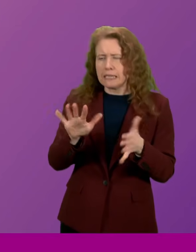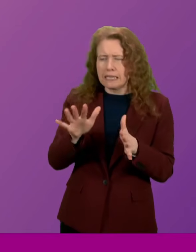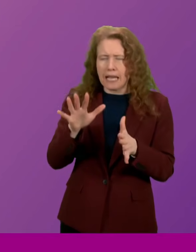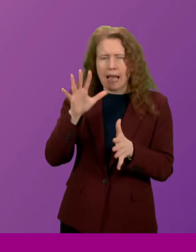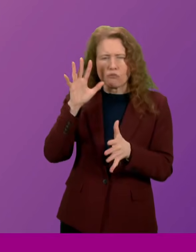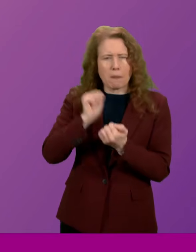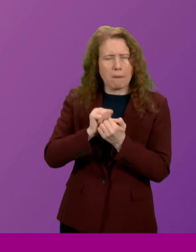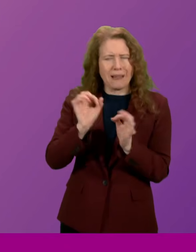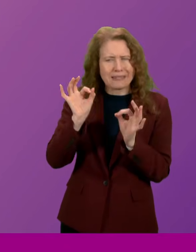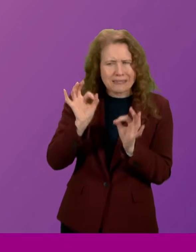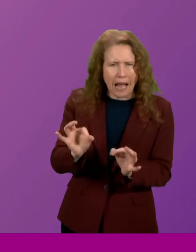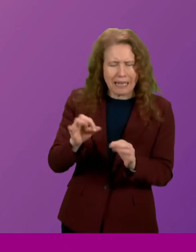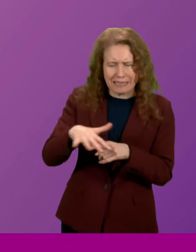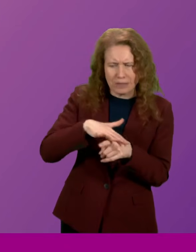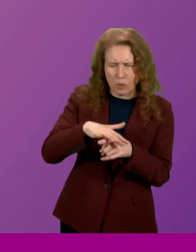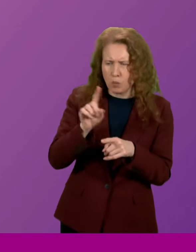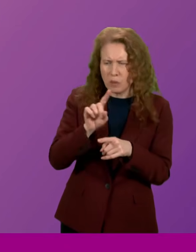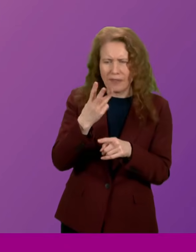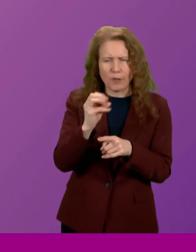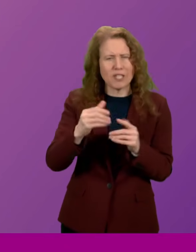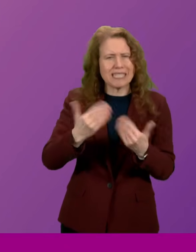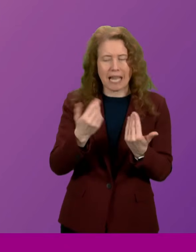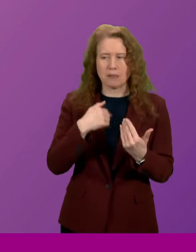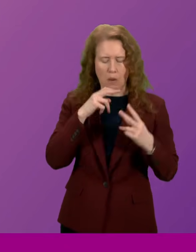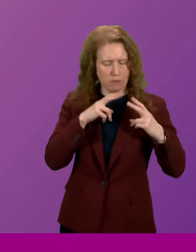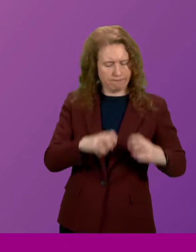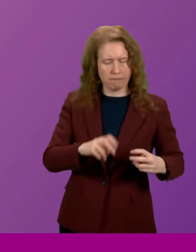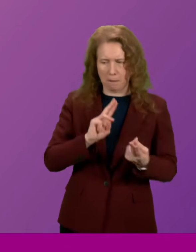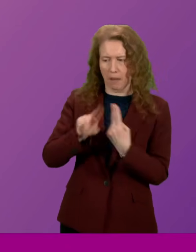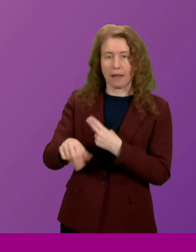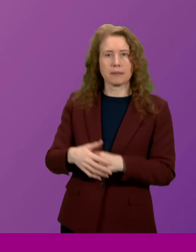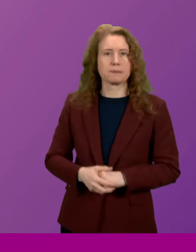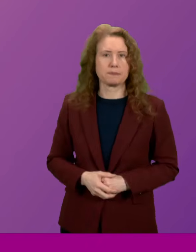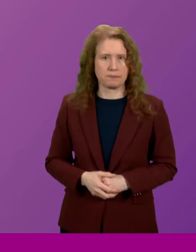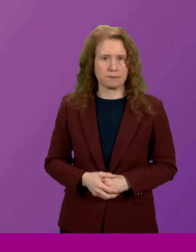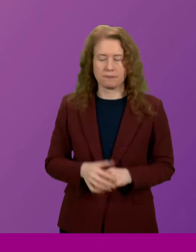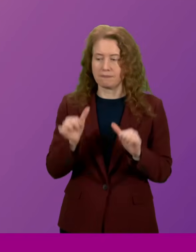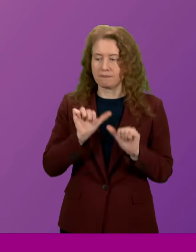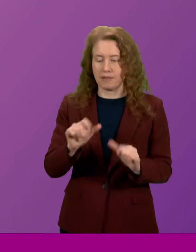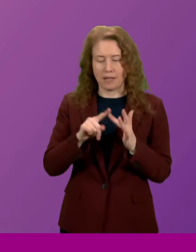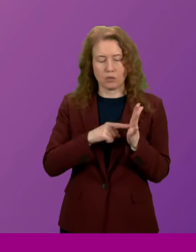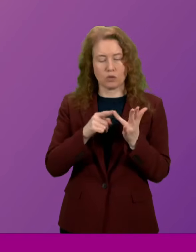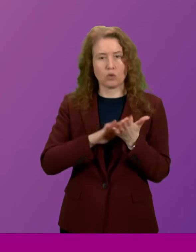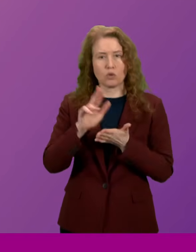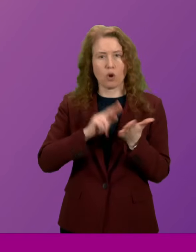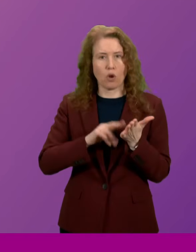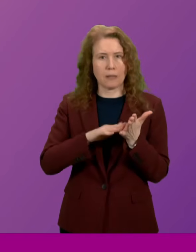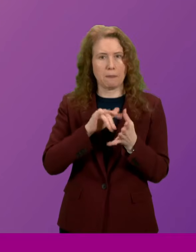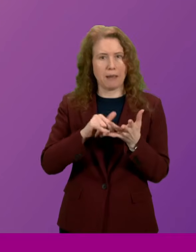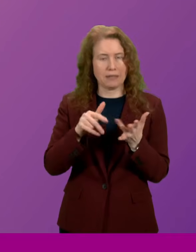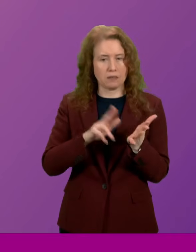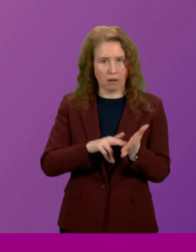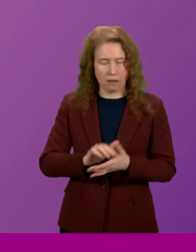recall the status of the 30-day period, but I will check that point and come back to him. John Mason.